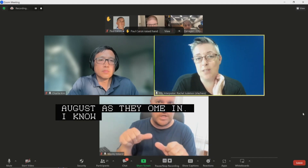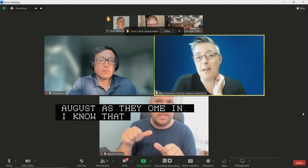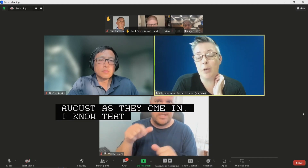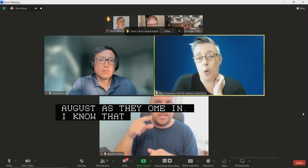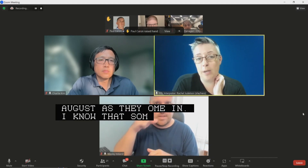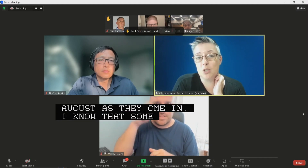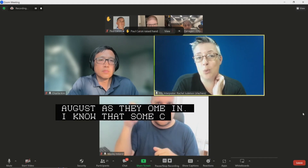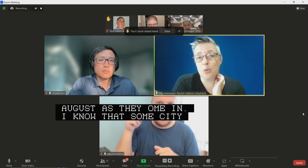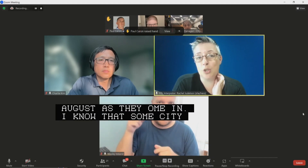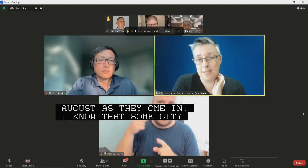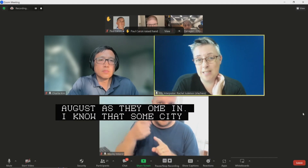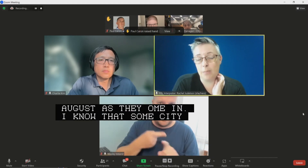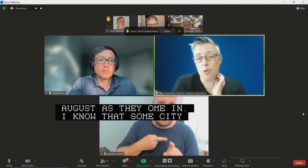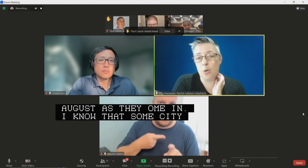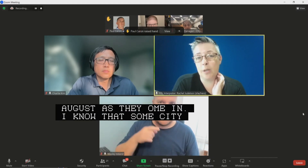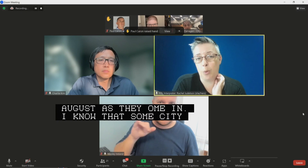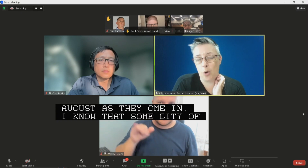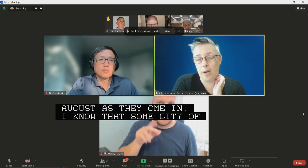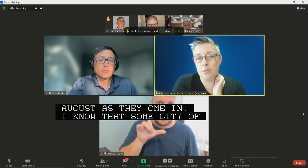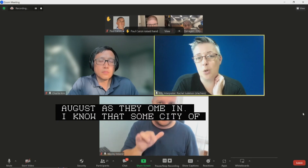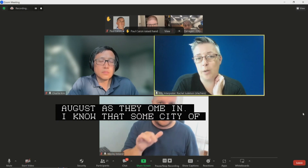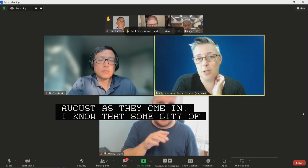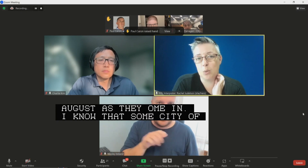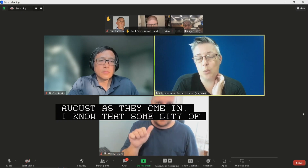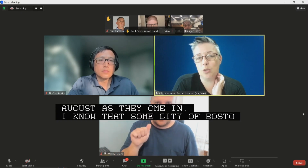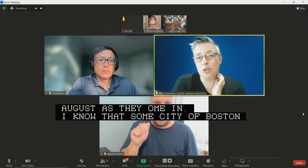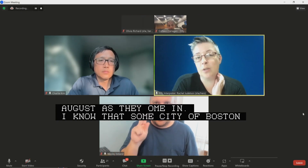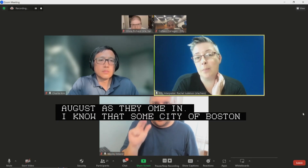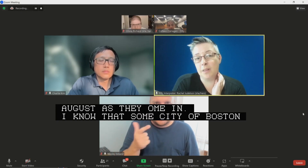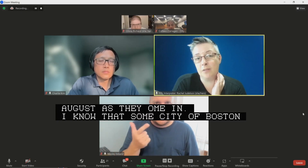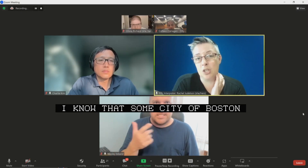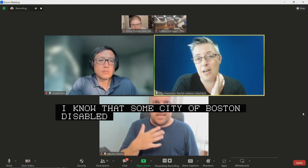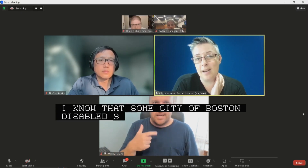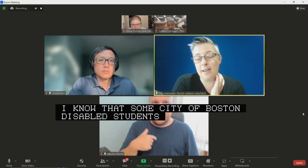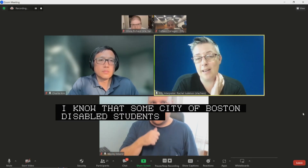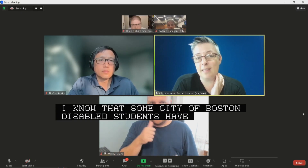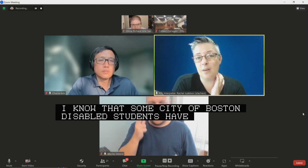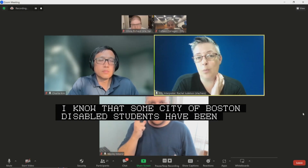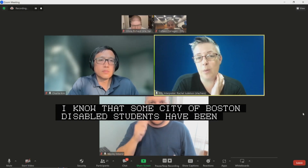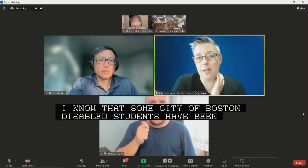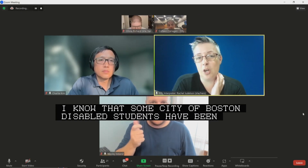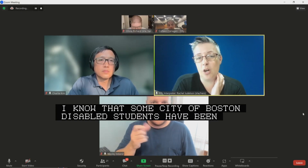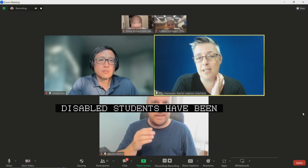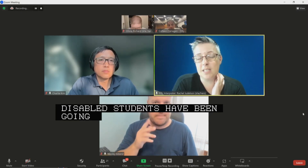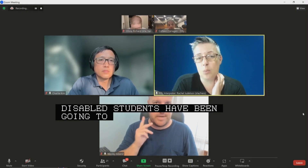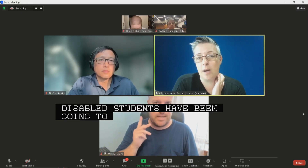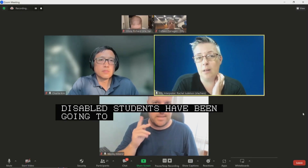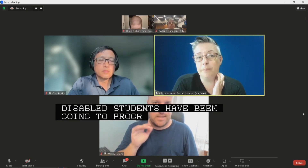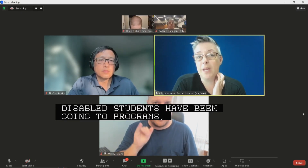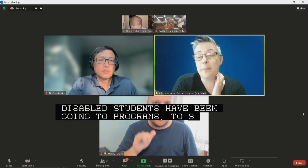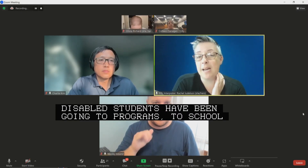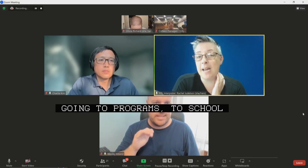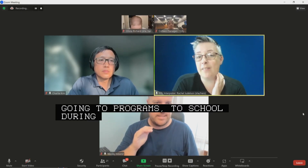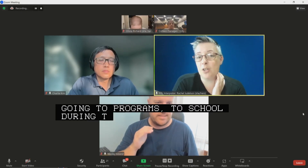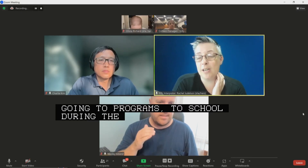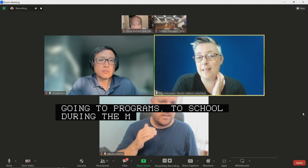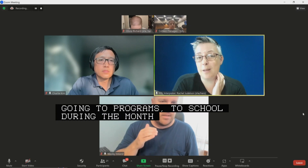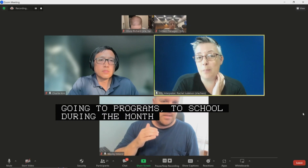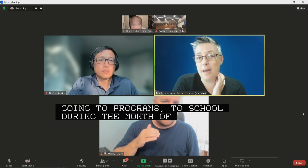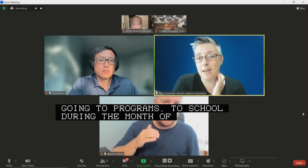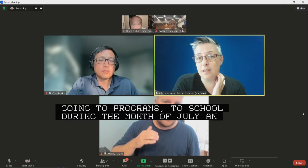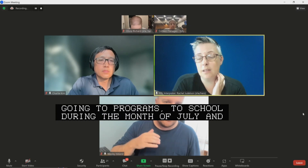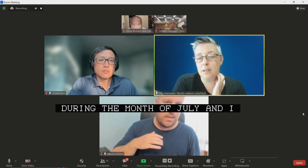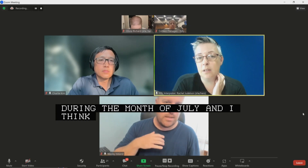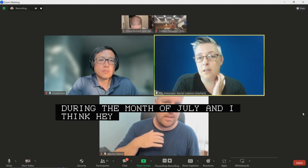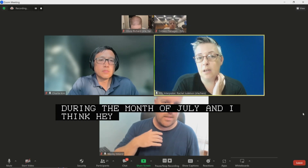disabled students have been going to school during the summer, going to programs, going to school during the month of July, and I think they will in August as well, but I haven't heard